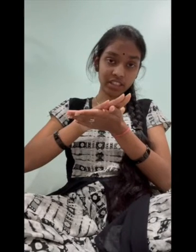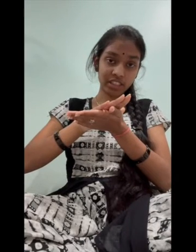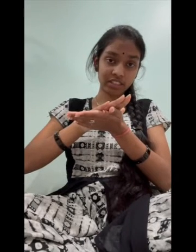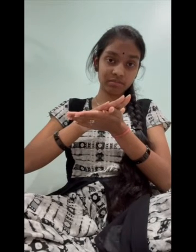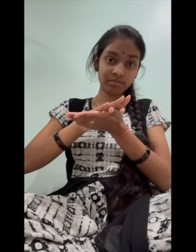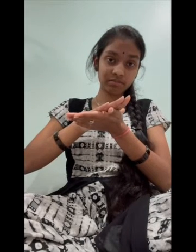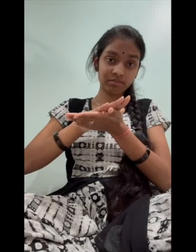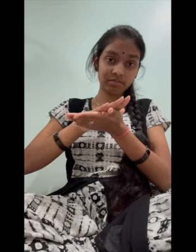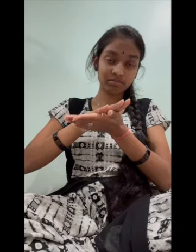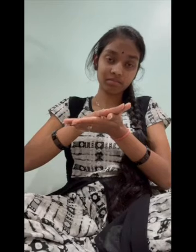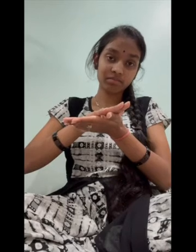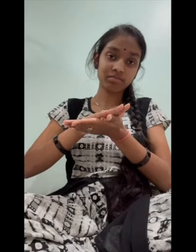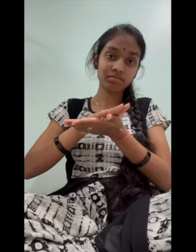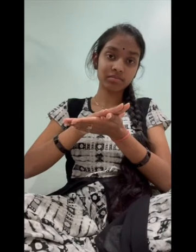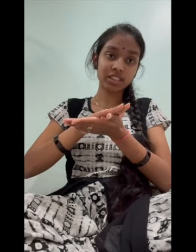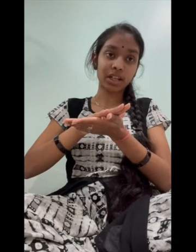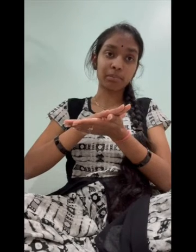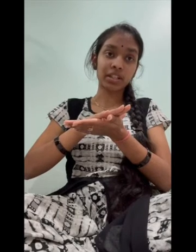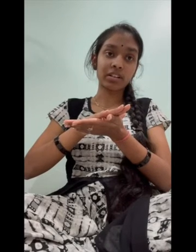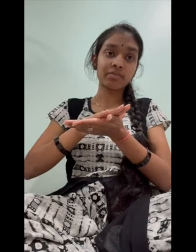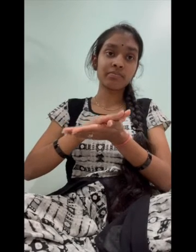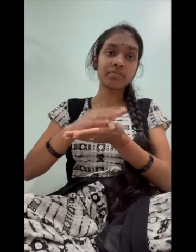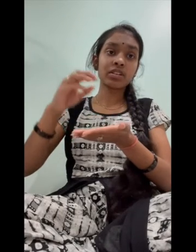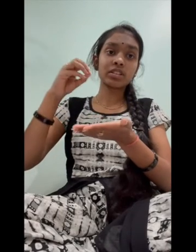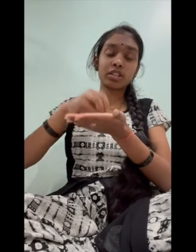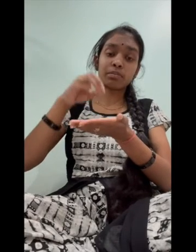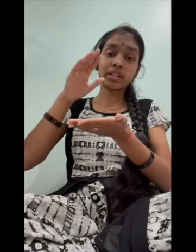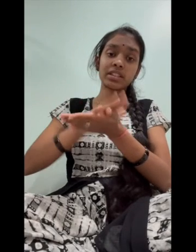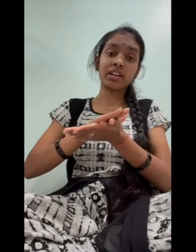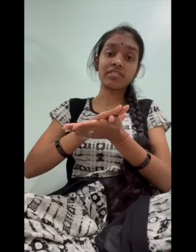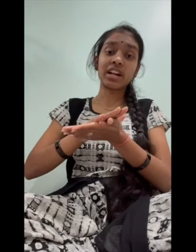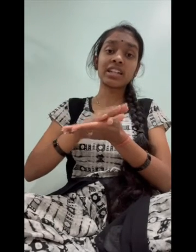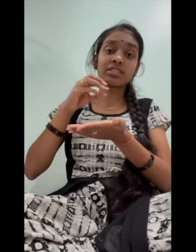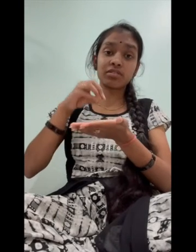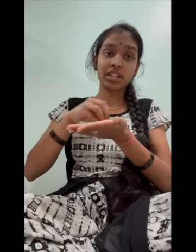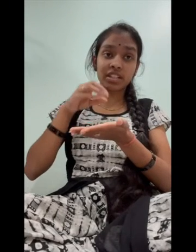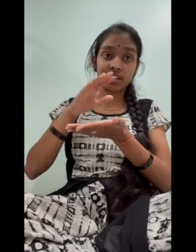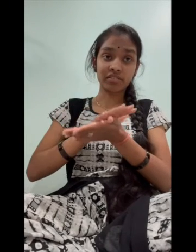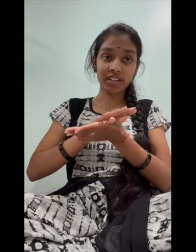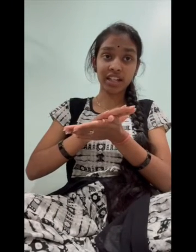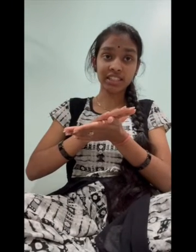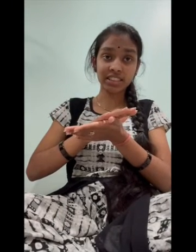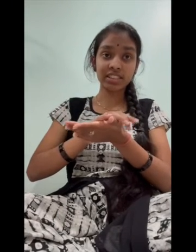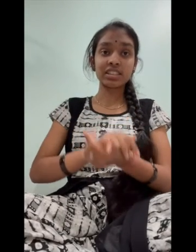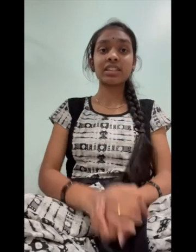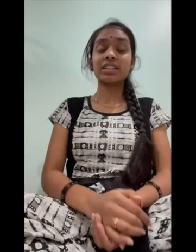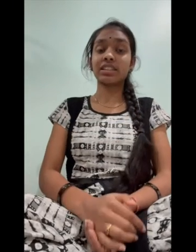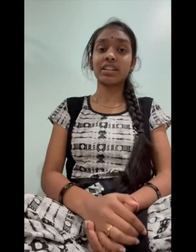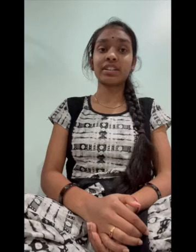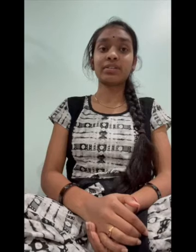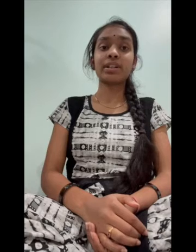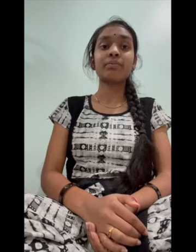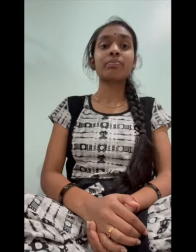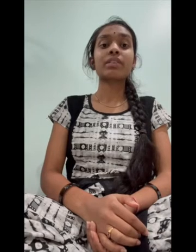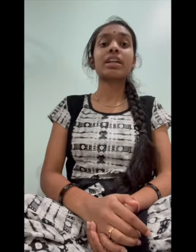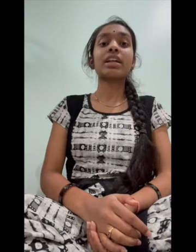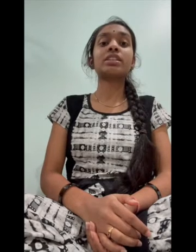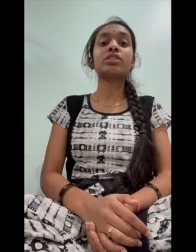just slap it down. So put it down fast, to write it down fast is how you do it. And to